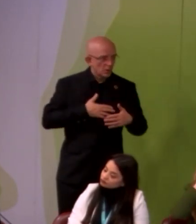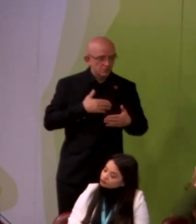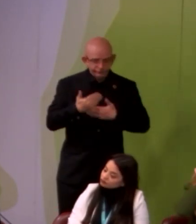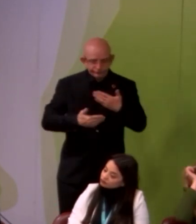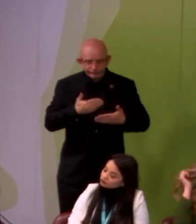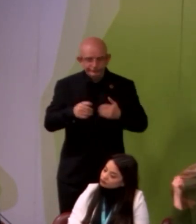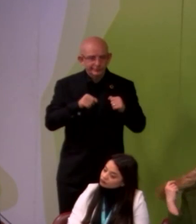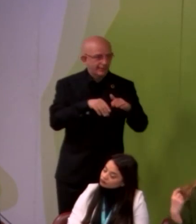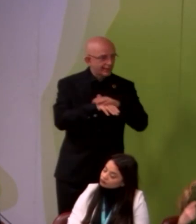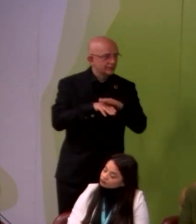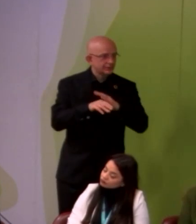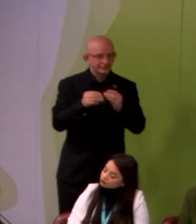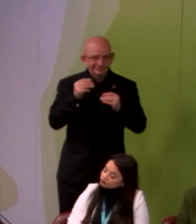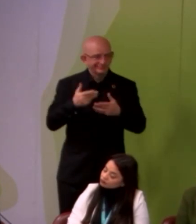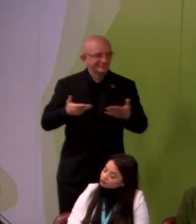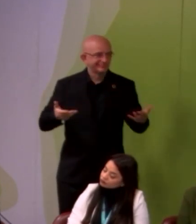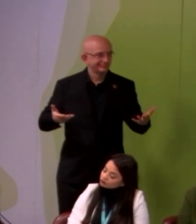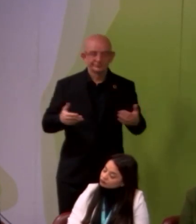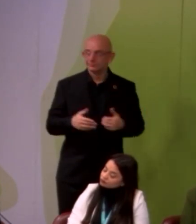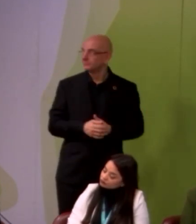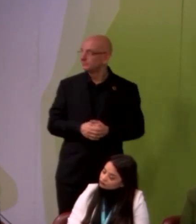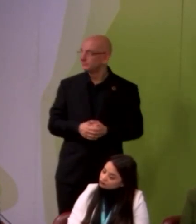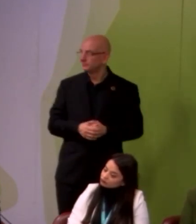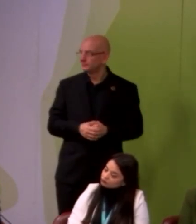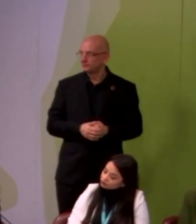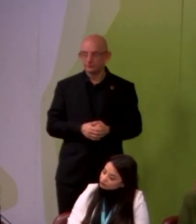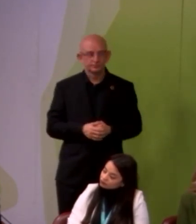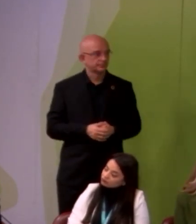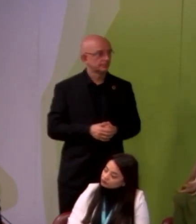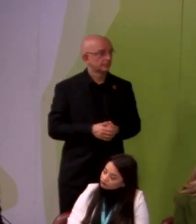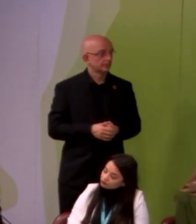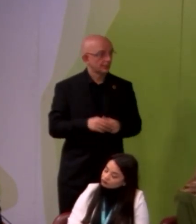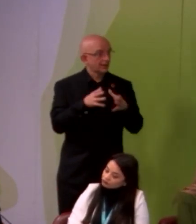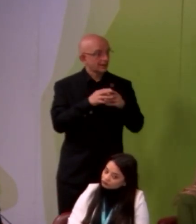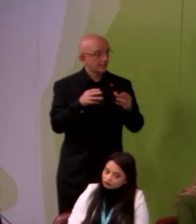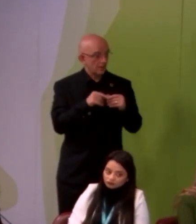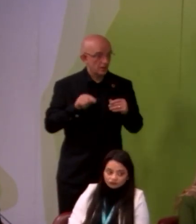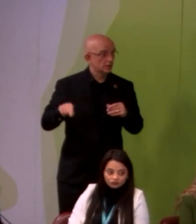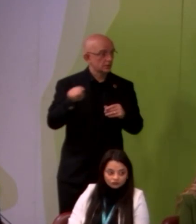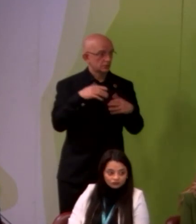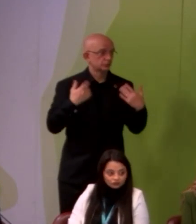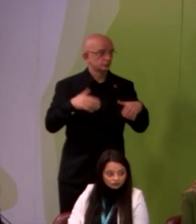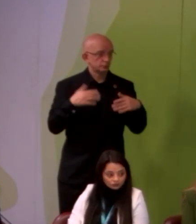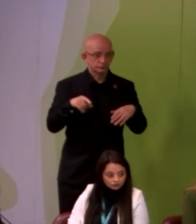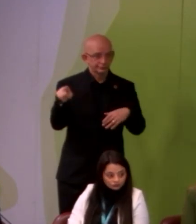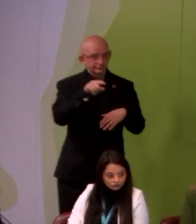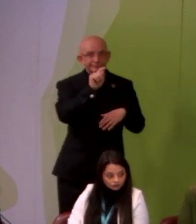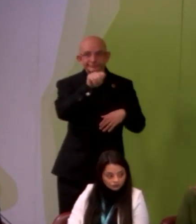children with disabilities. So the one in Lebanon were not accessible to most of children with disabilities.